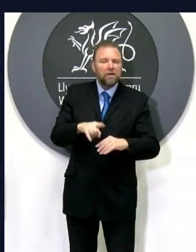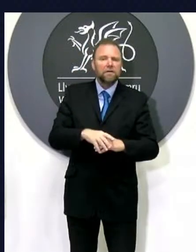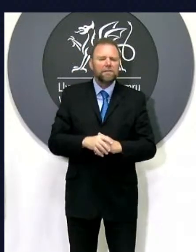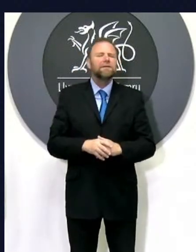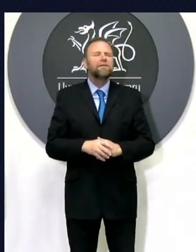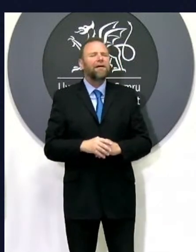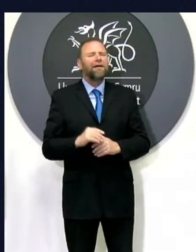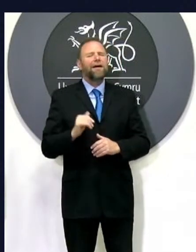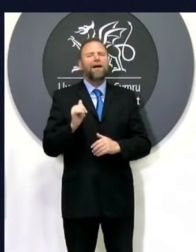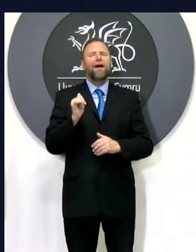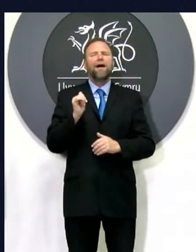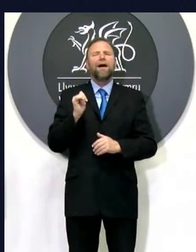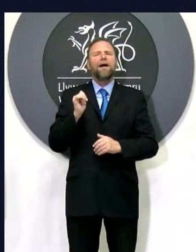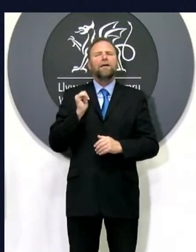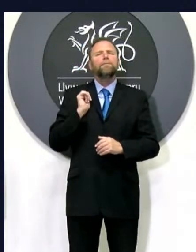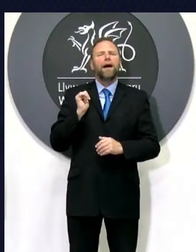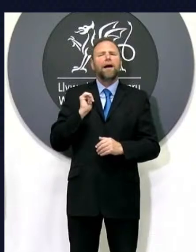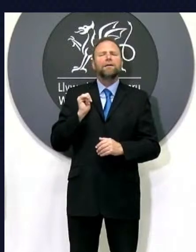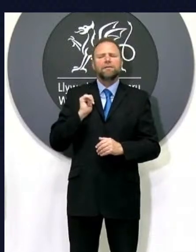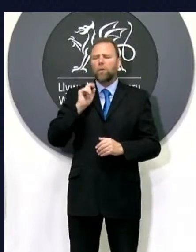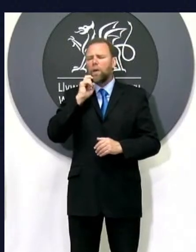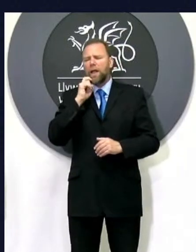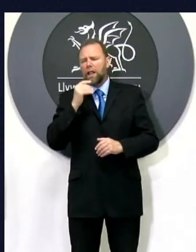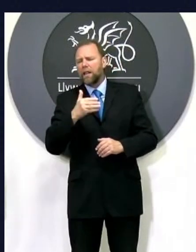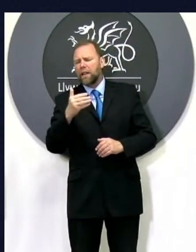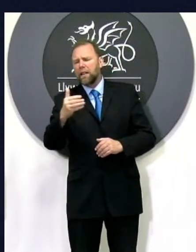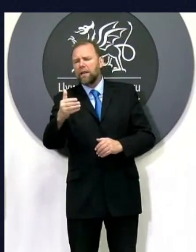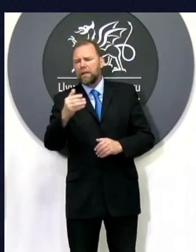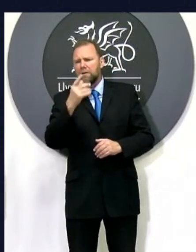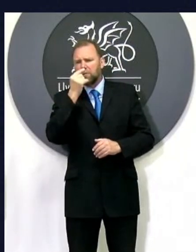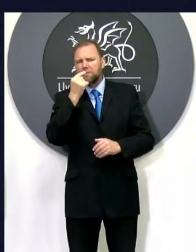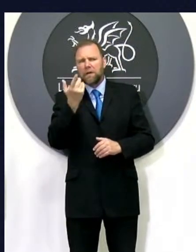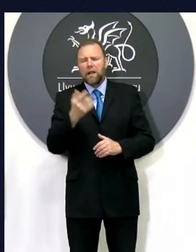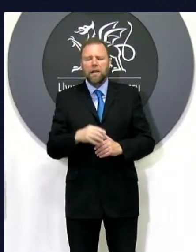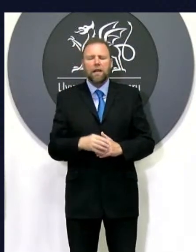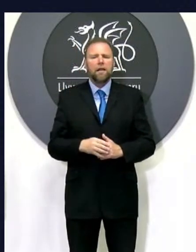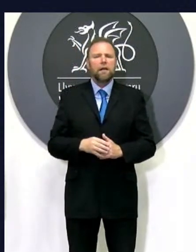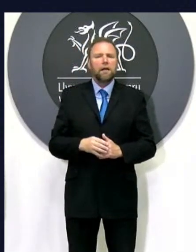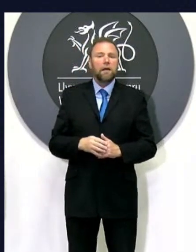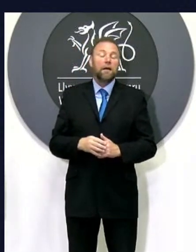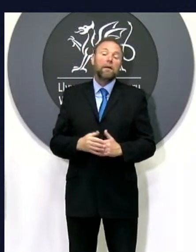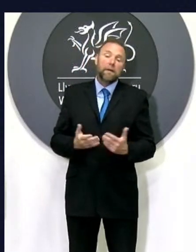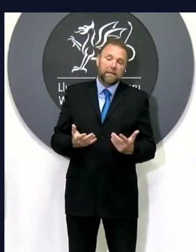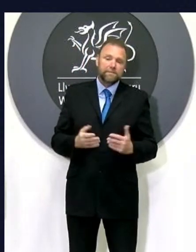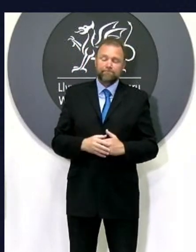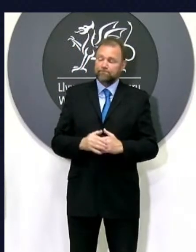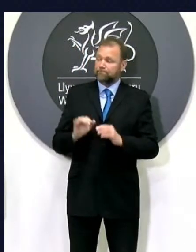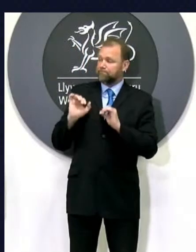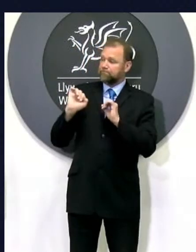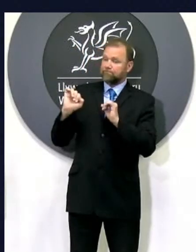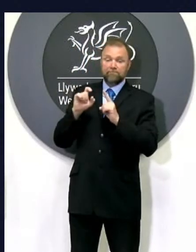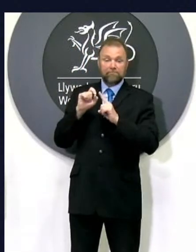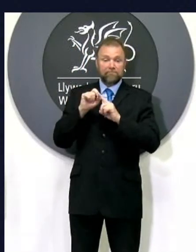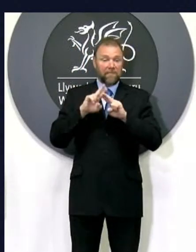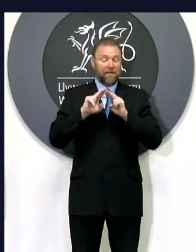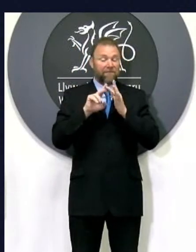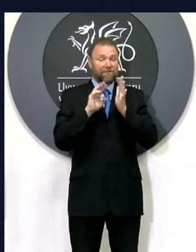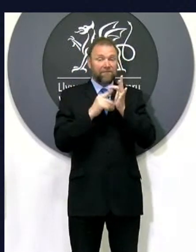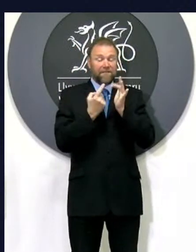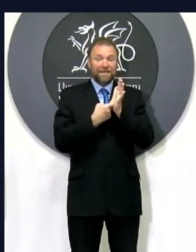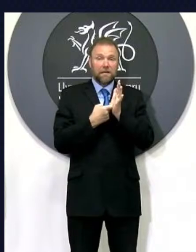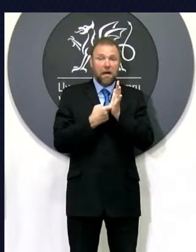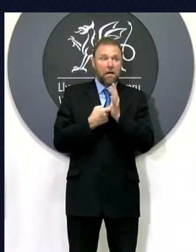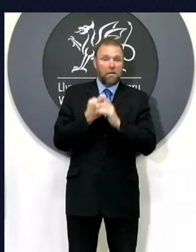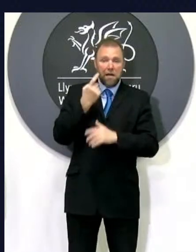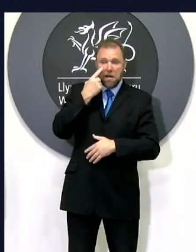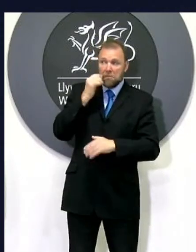that we will move in that direction if we possibly can. It's for Pfizer. If Pfizer has data that it has available about